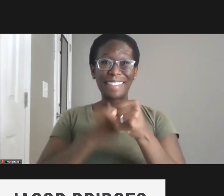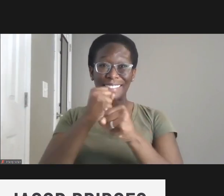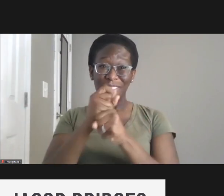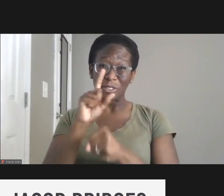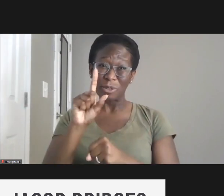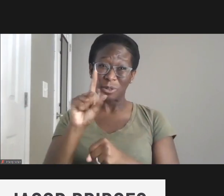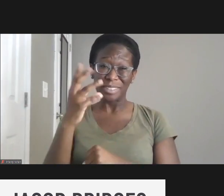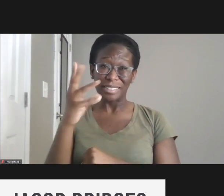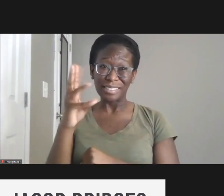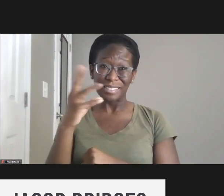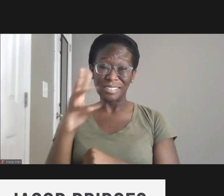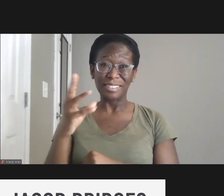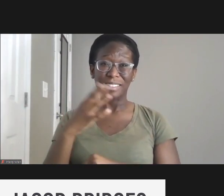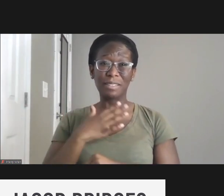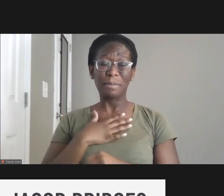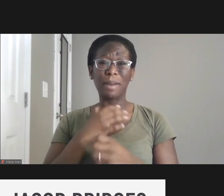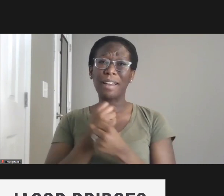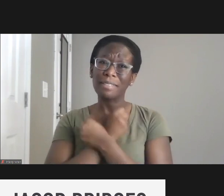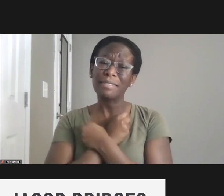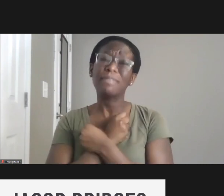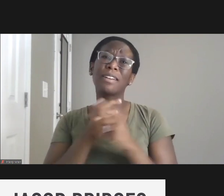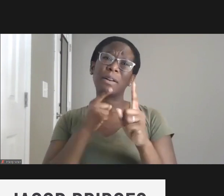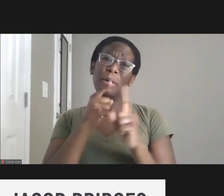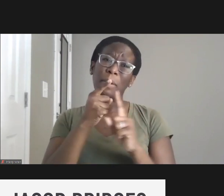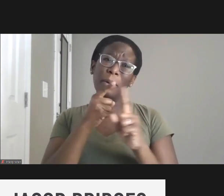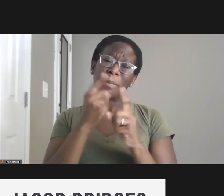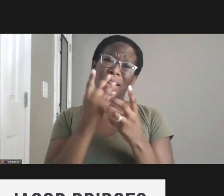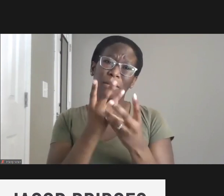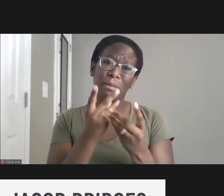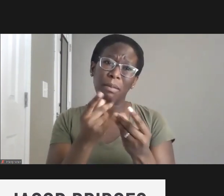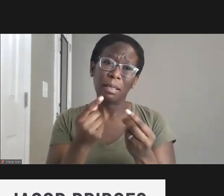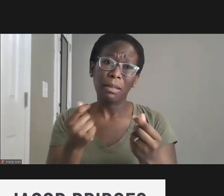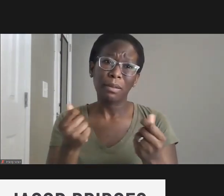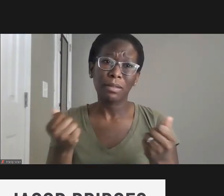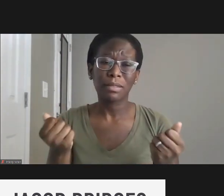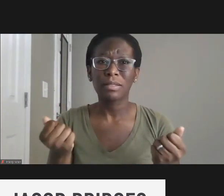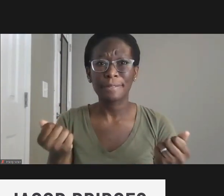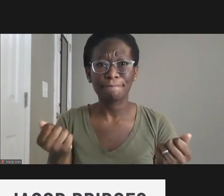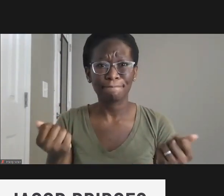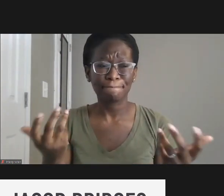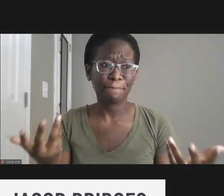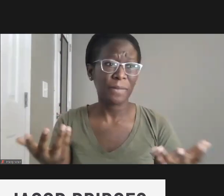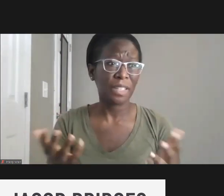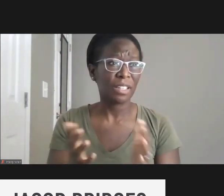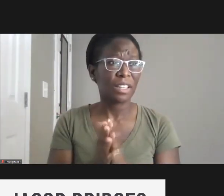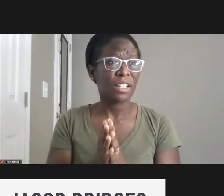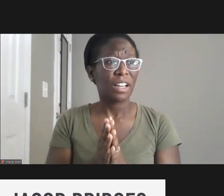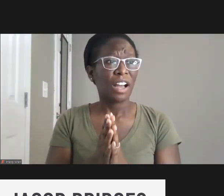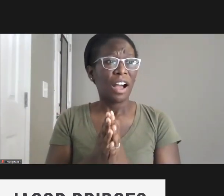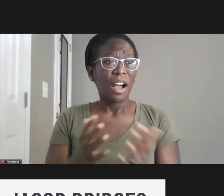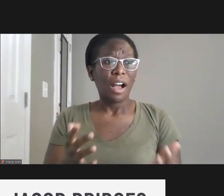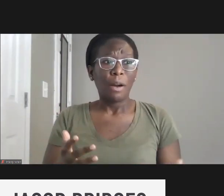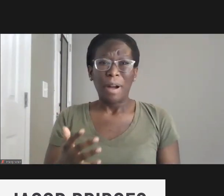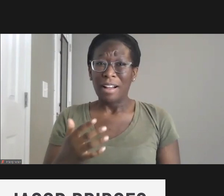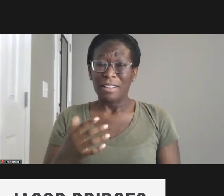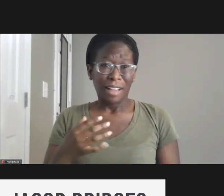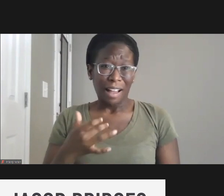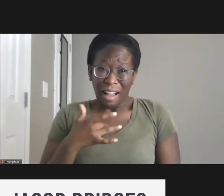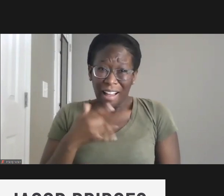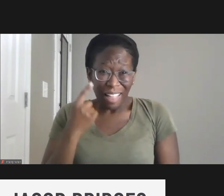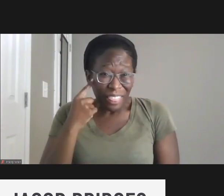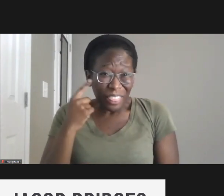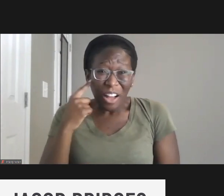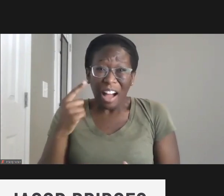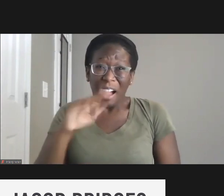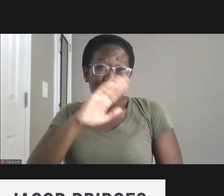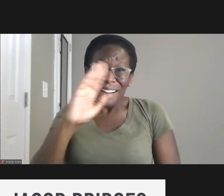I spent years of aimless searching, and the weight of defeat made me feel like I would never find it again. And